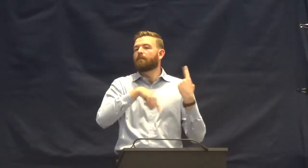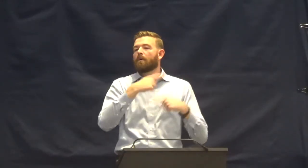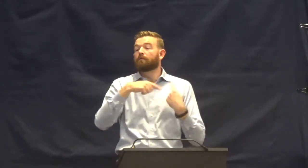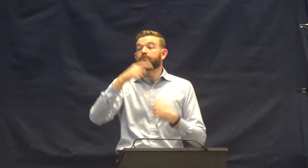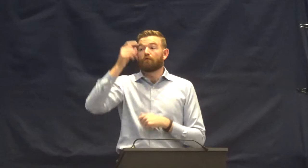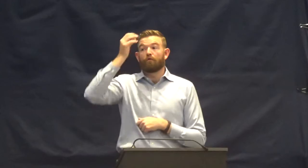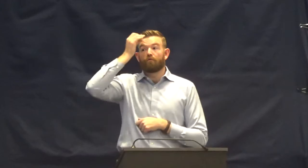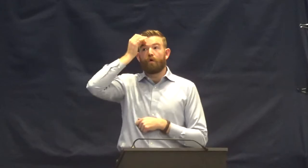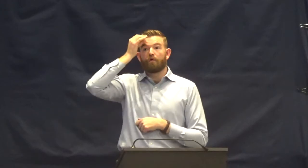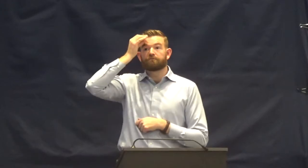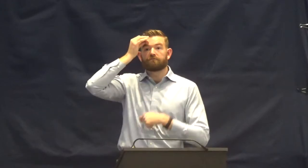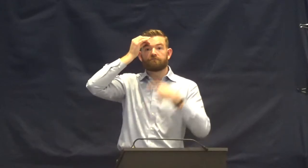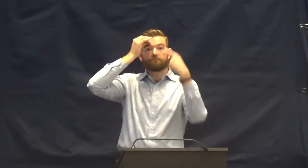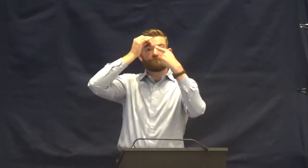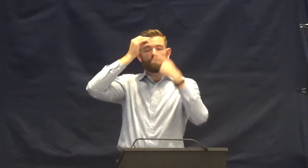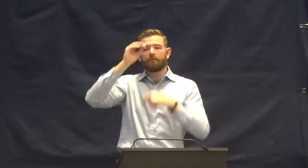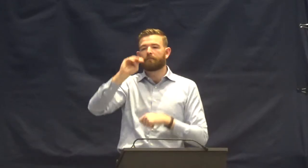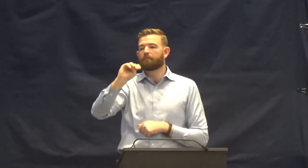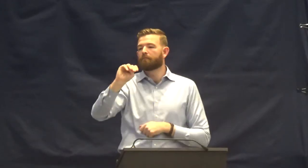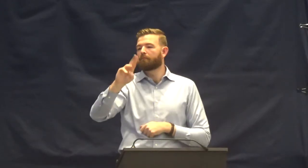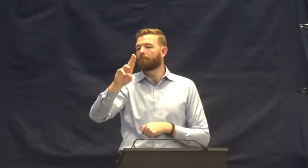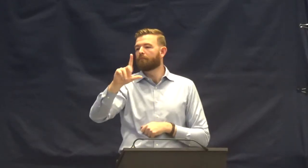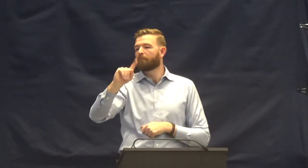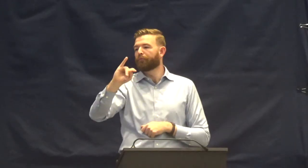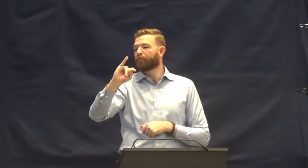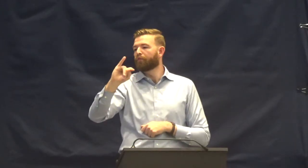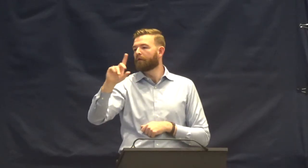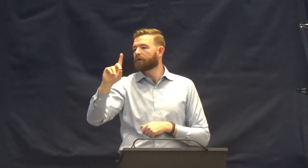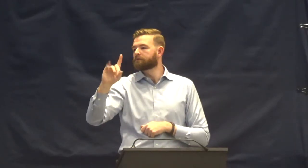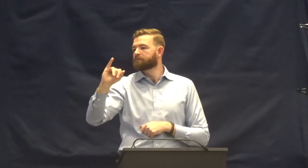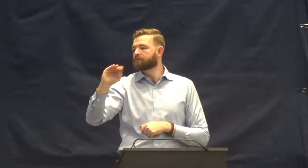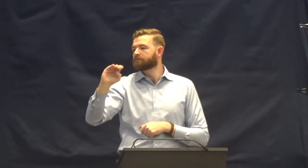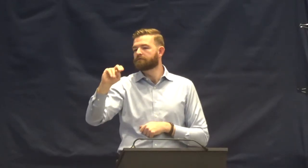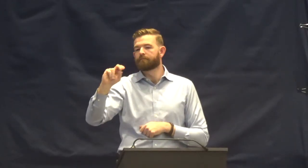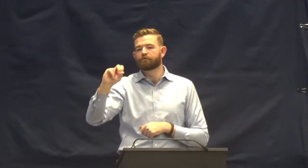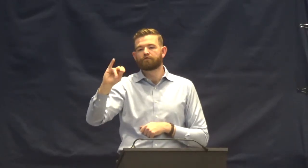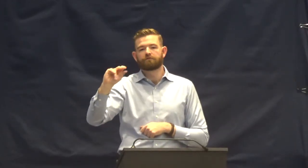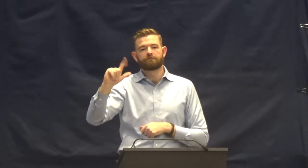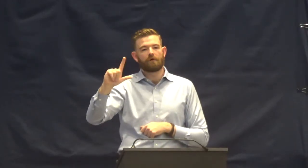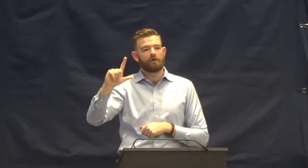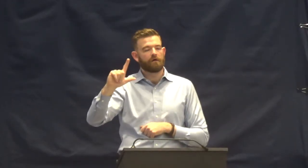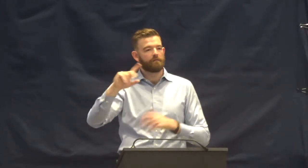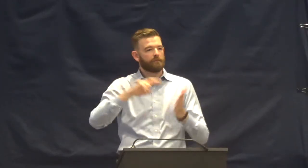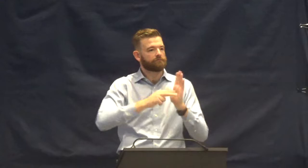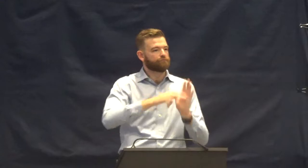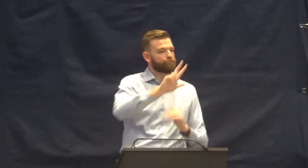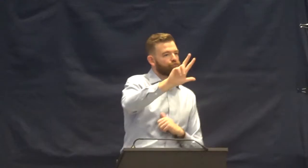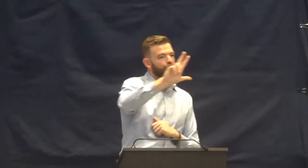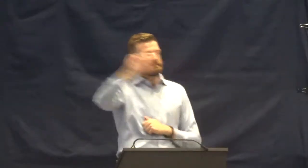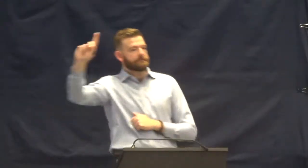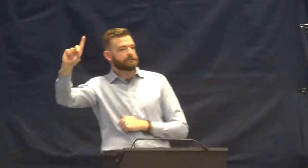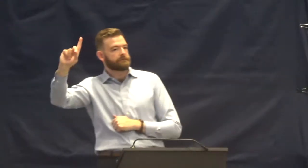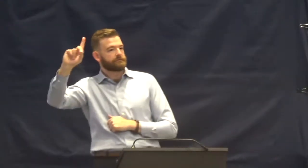And in his lecture, he was talking about cognition and the multidimensional.